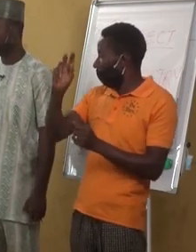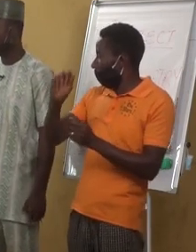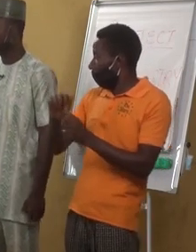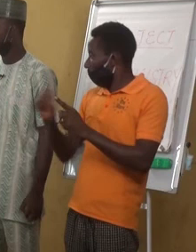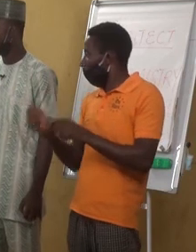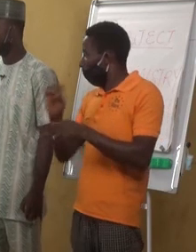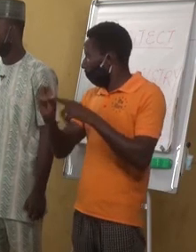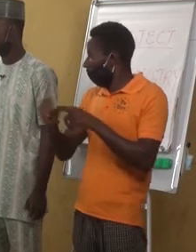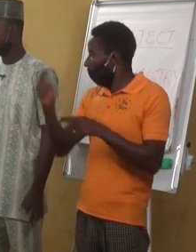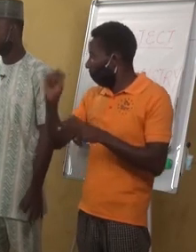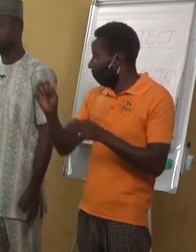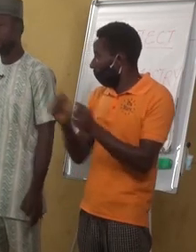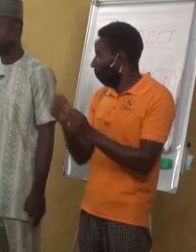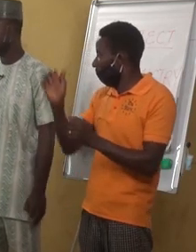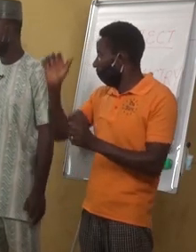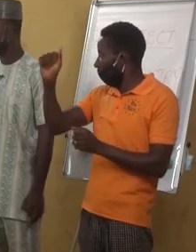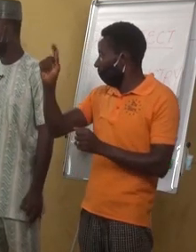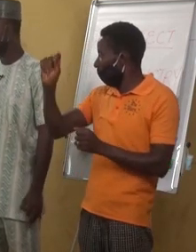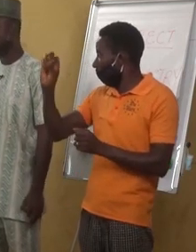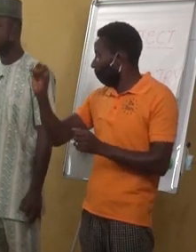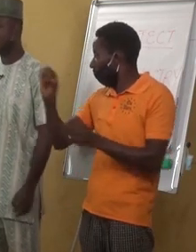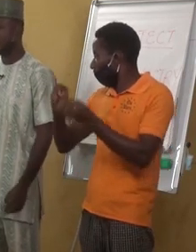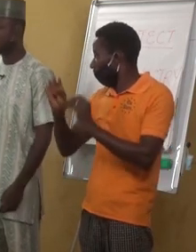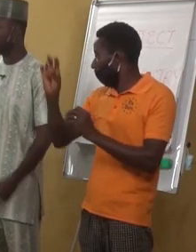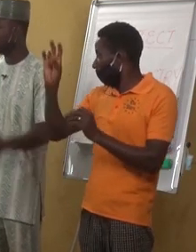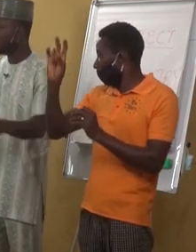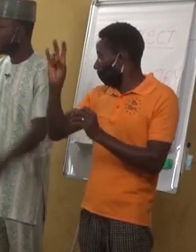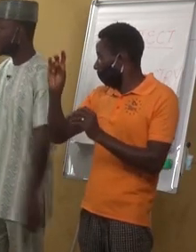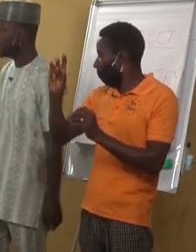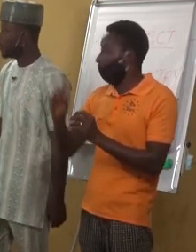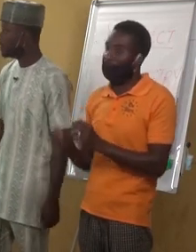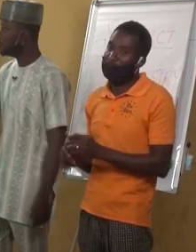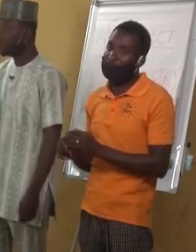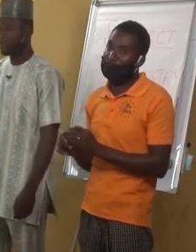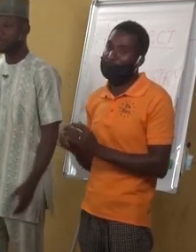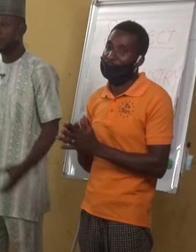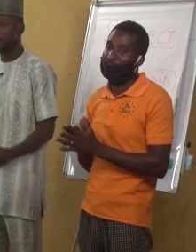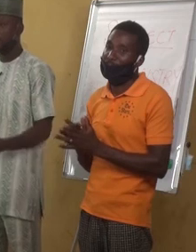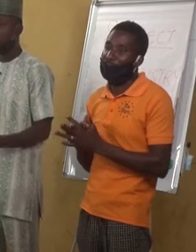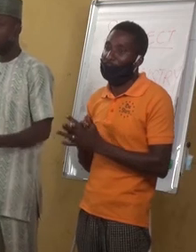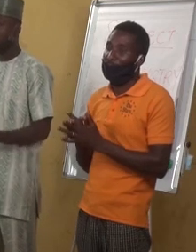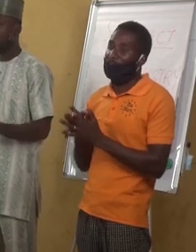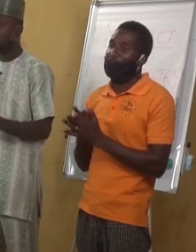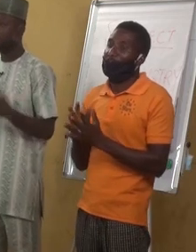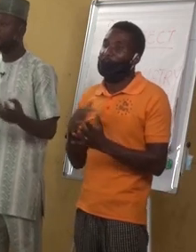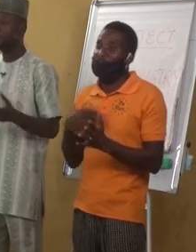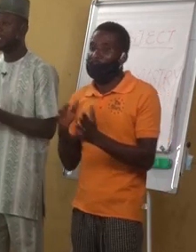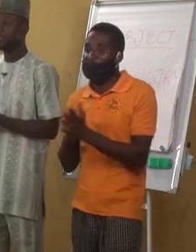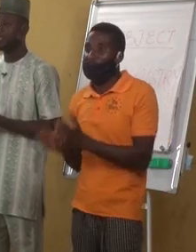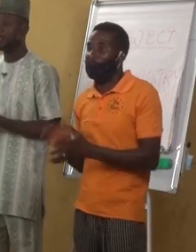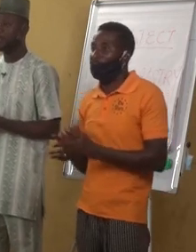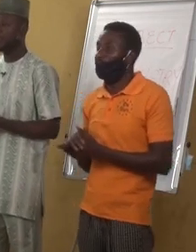and N. And finally, give 3 properties of the compound that is formed. My students, I will give you